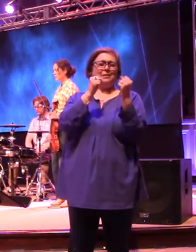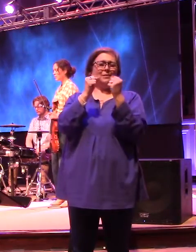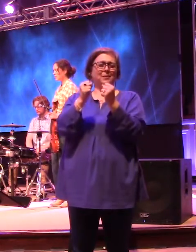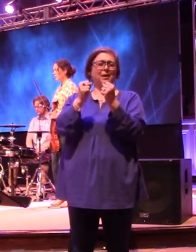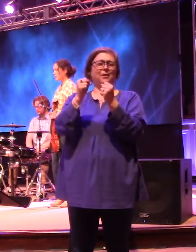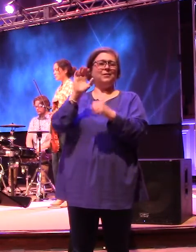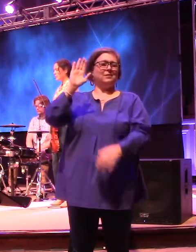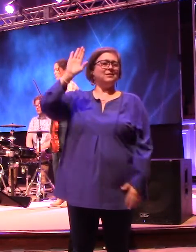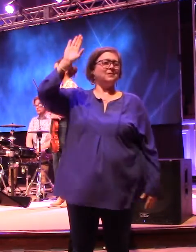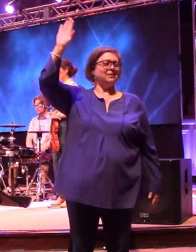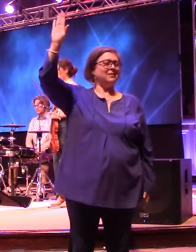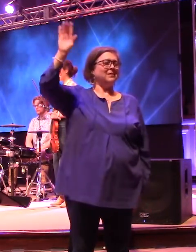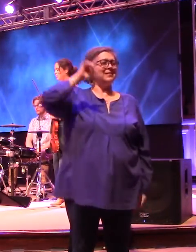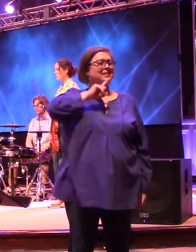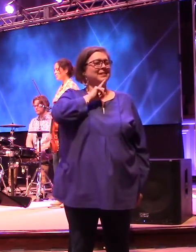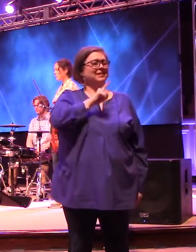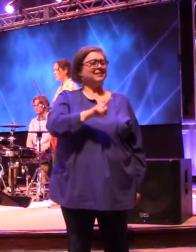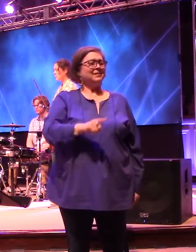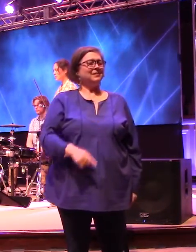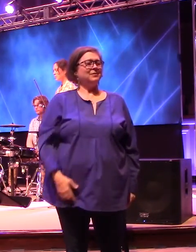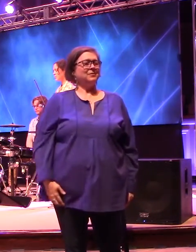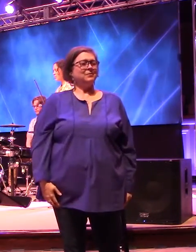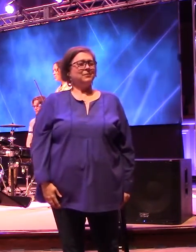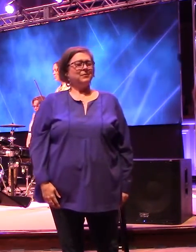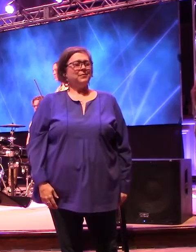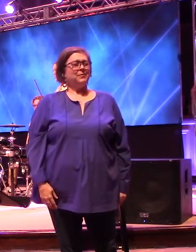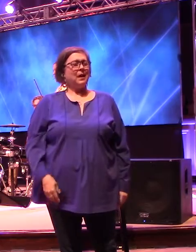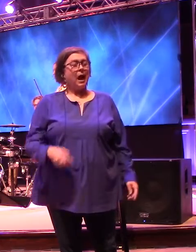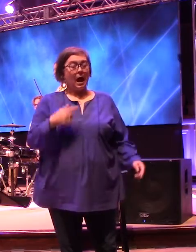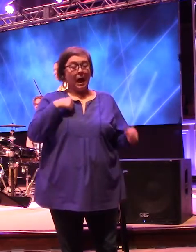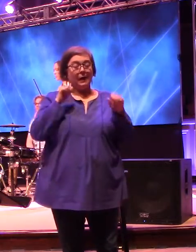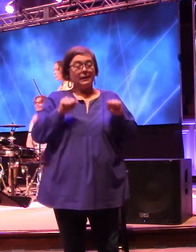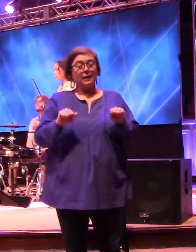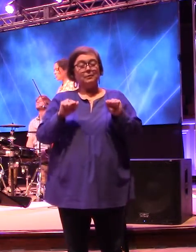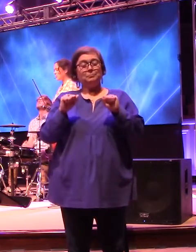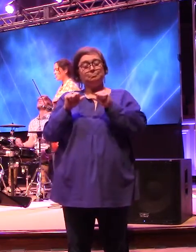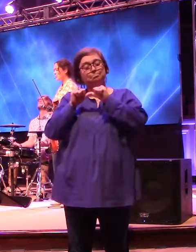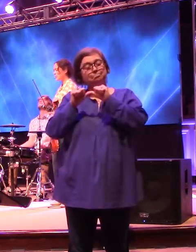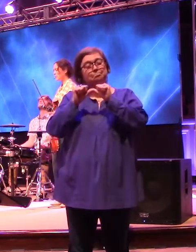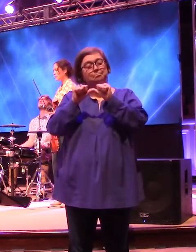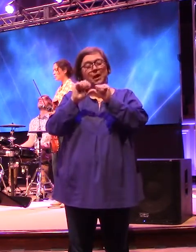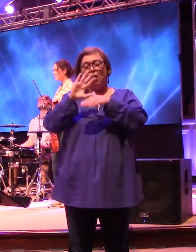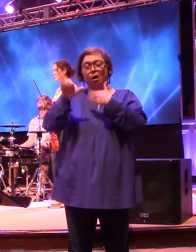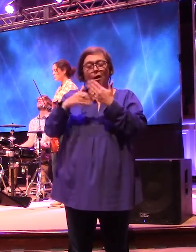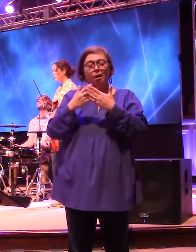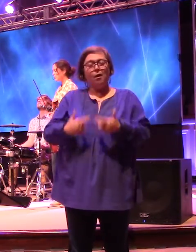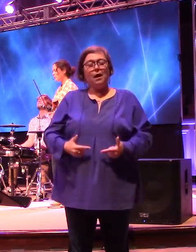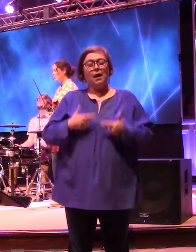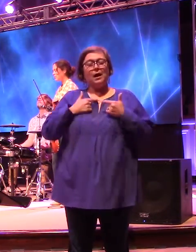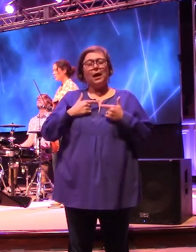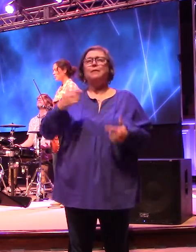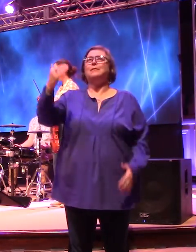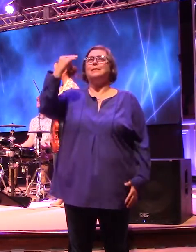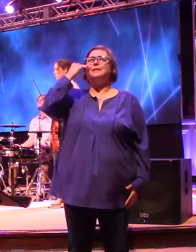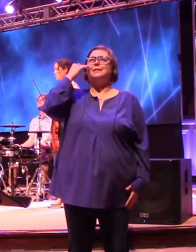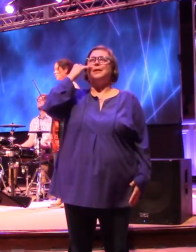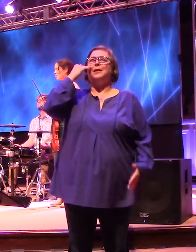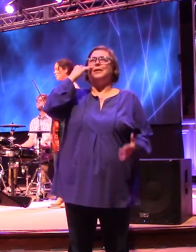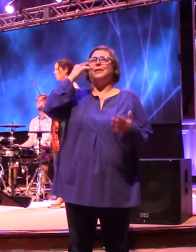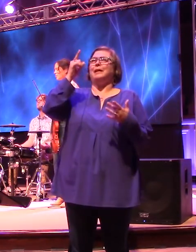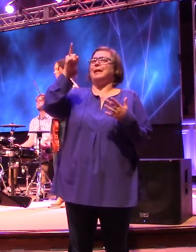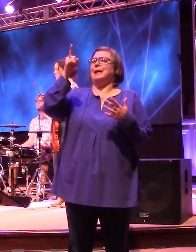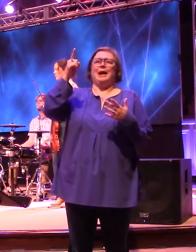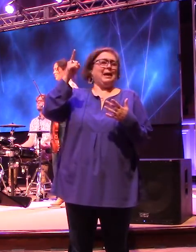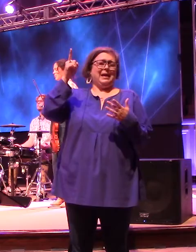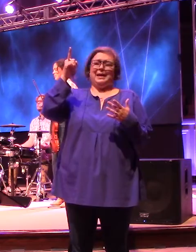Yet, I can go through my entire day and not stop and acknowledge how unworthy I am and